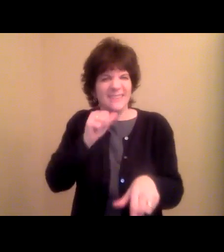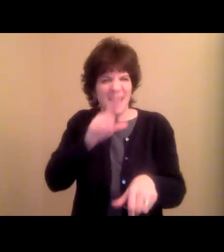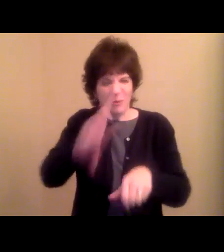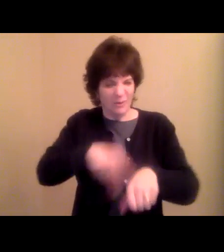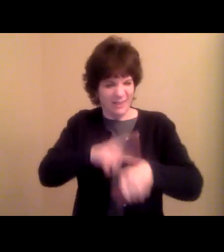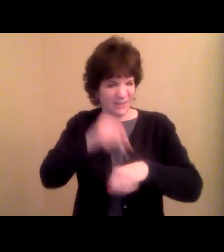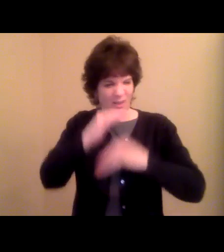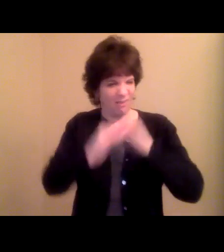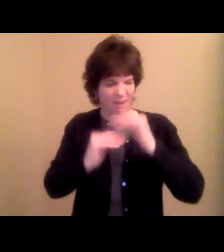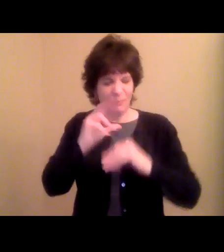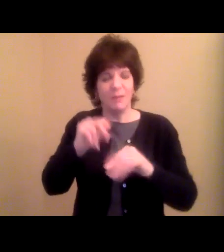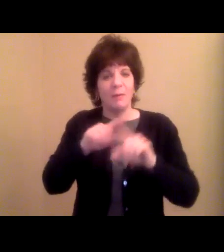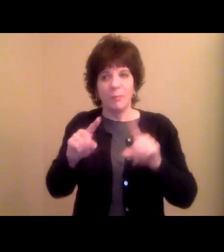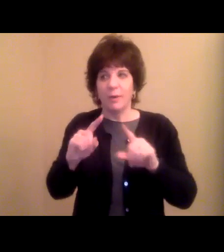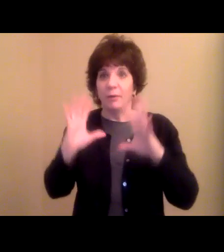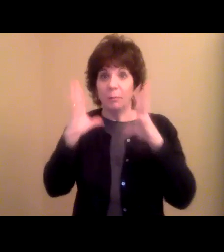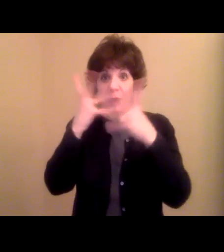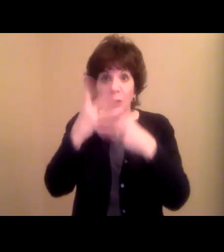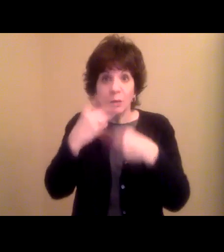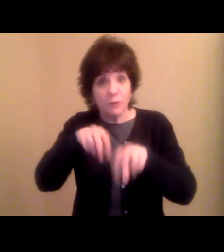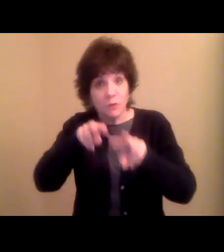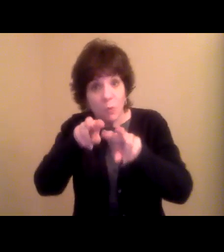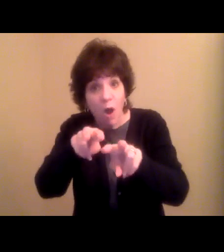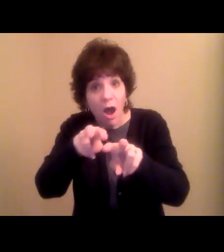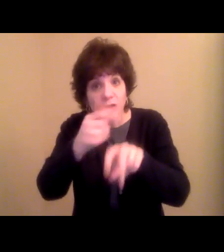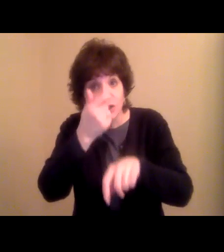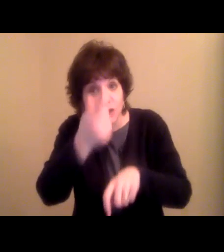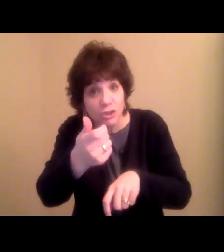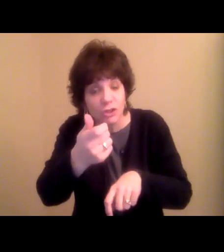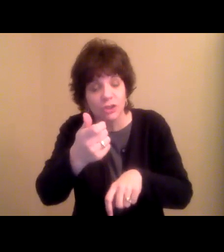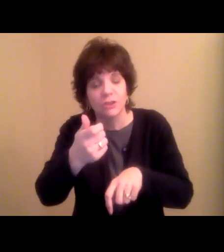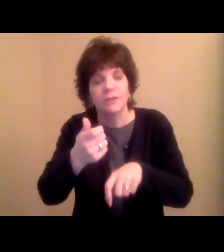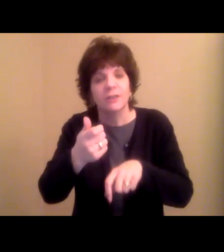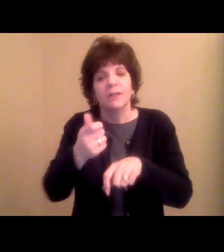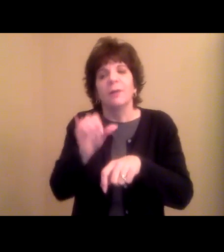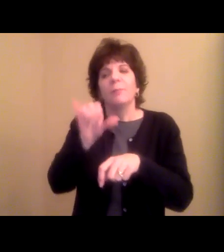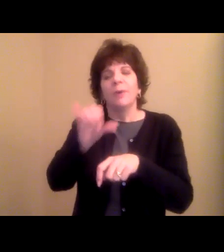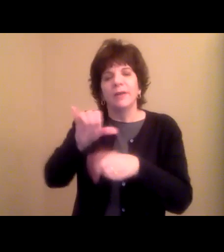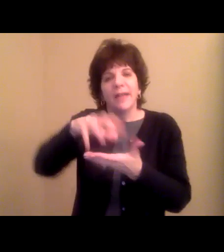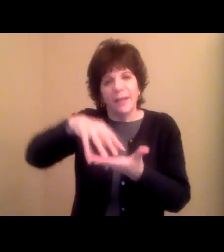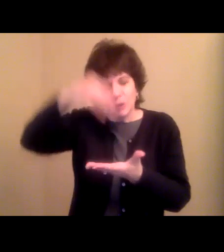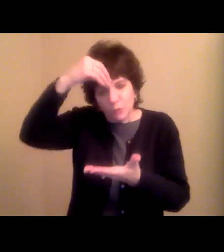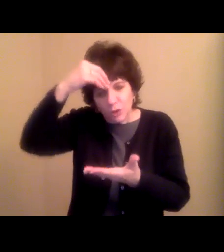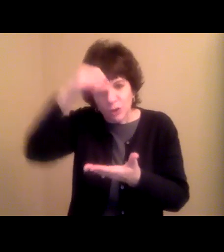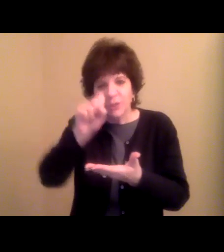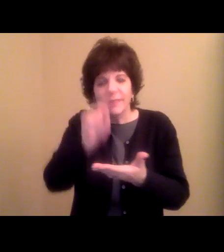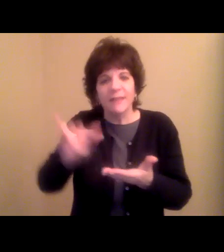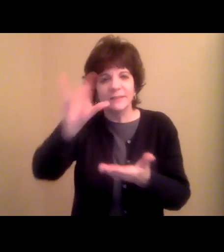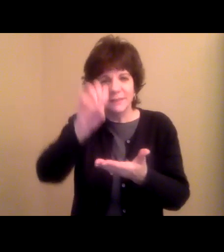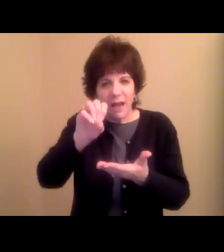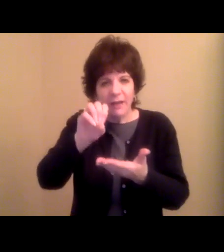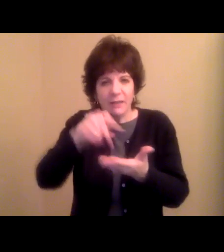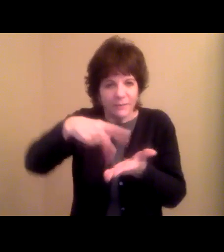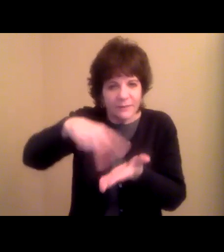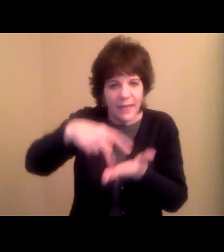to the body, but they are quite beautiful. But what is, you learn this, these